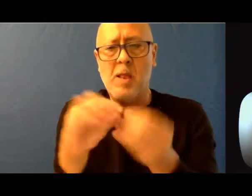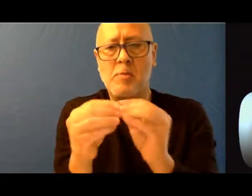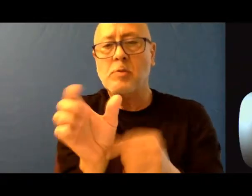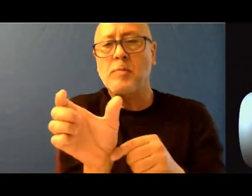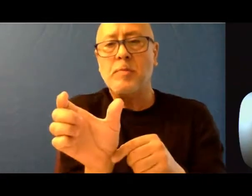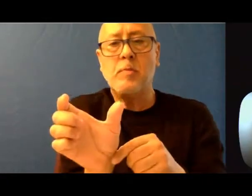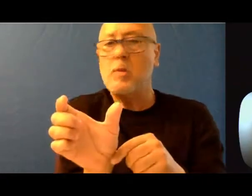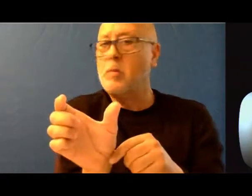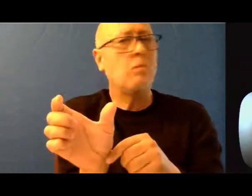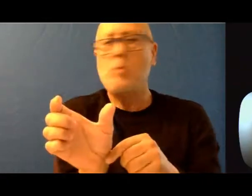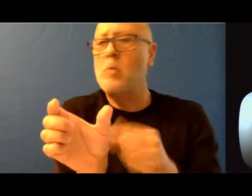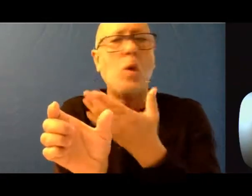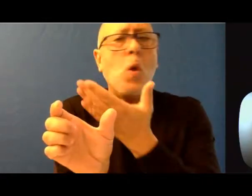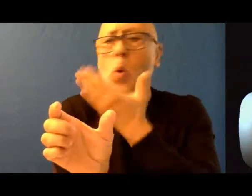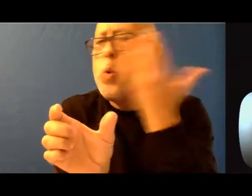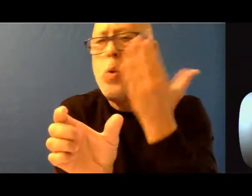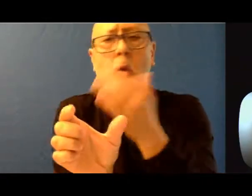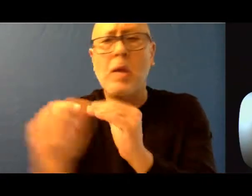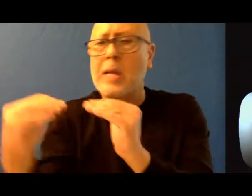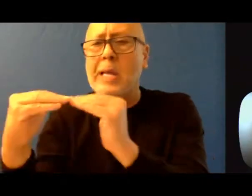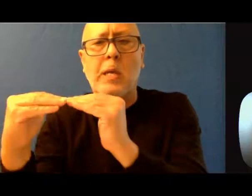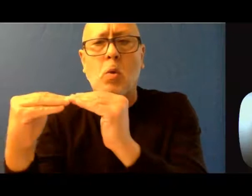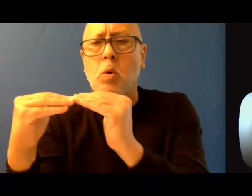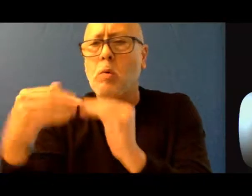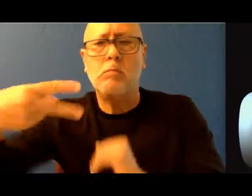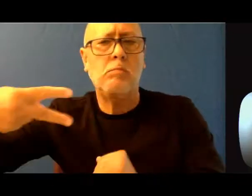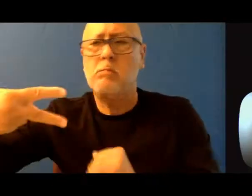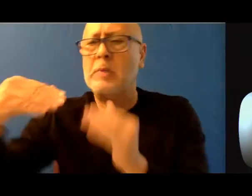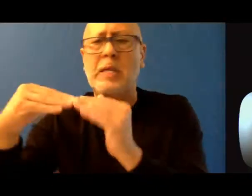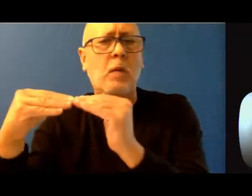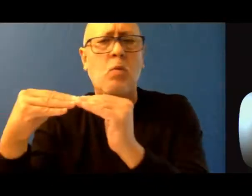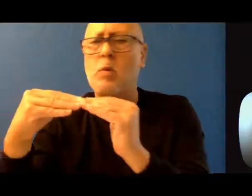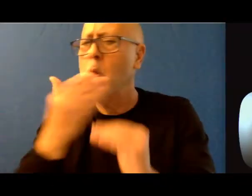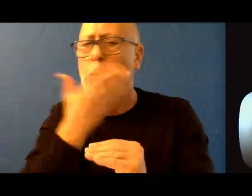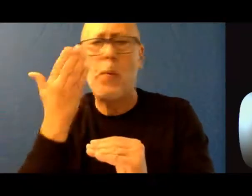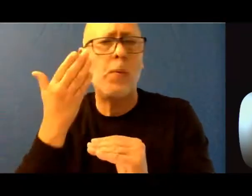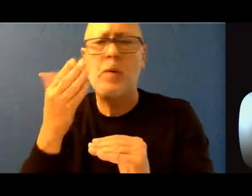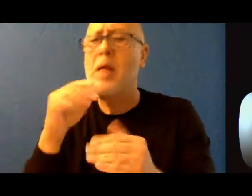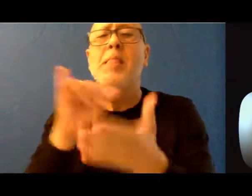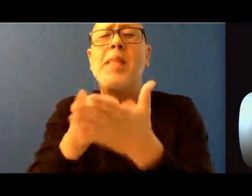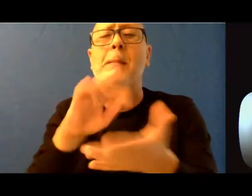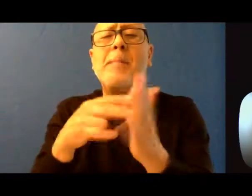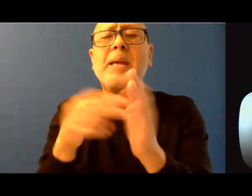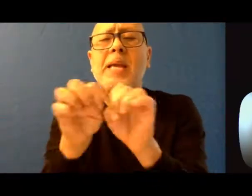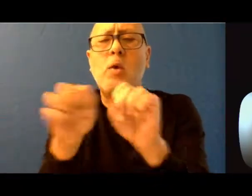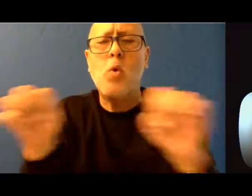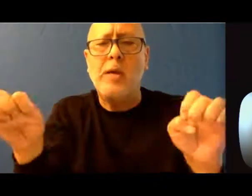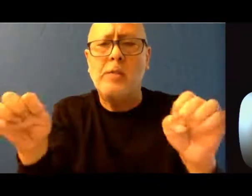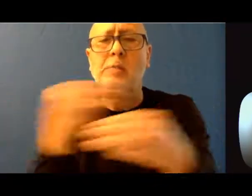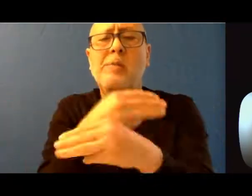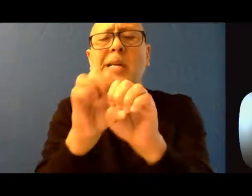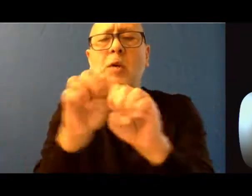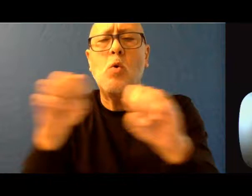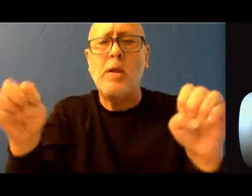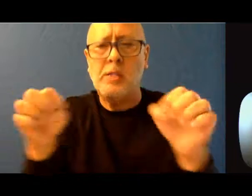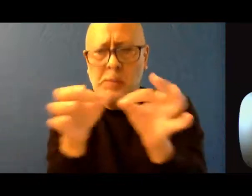do not have equal signs. Okay, those are equations, and you can hear the word equal,